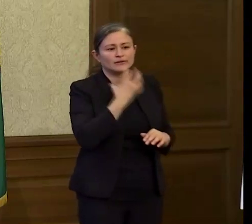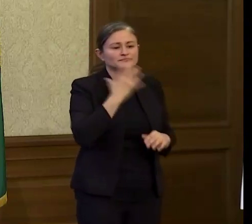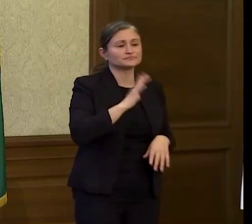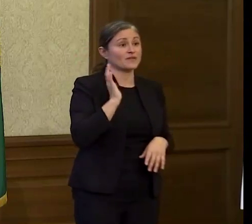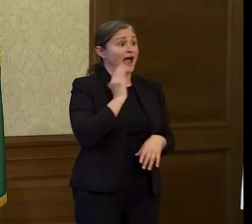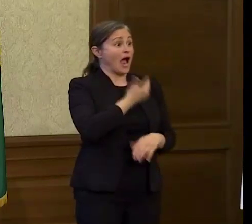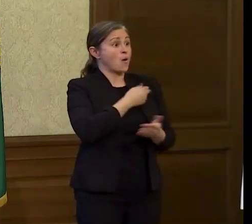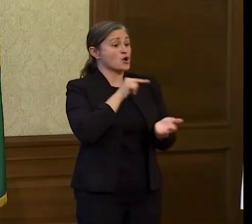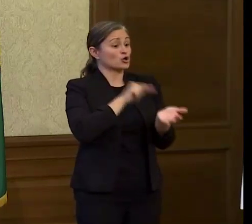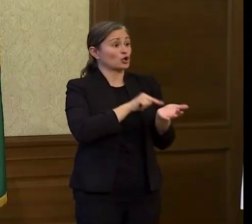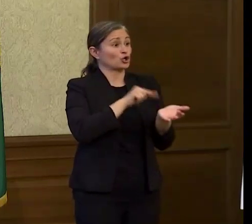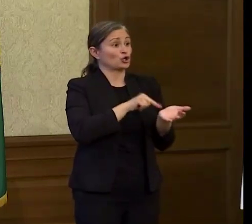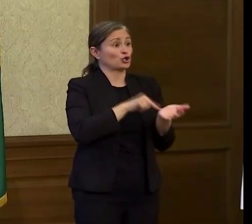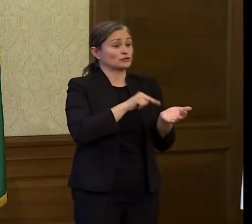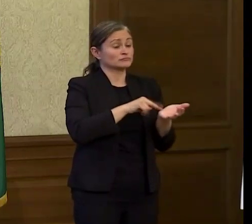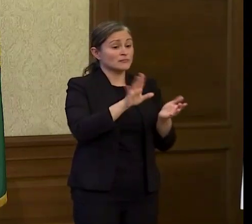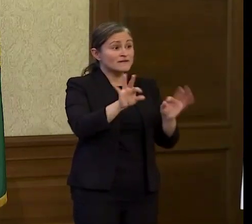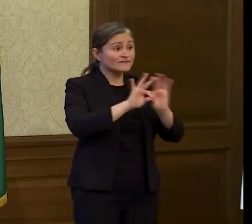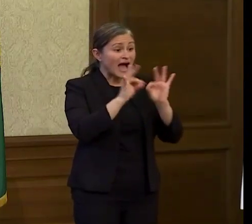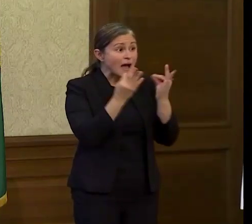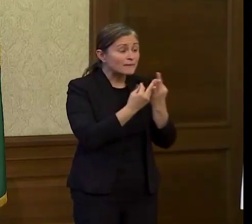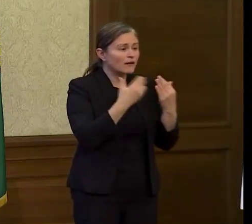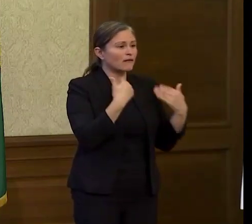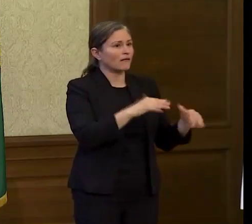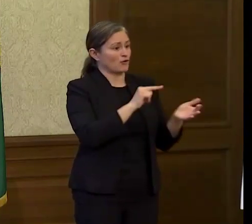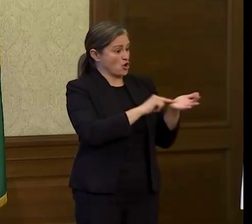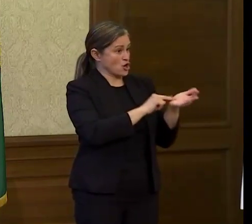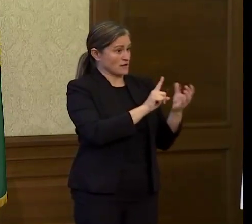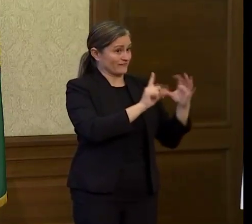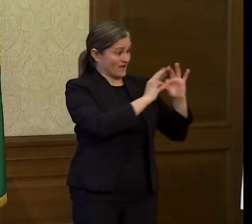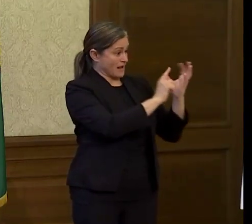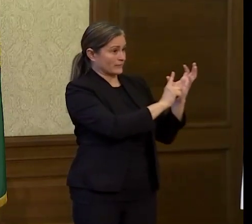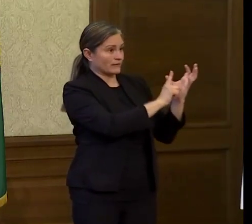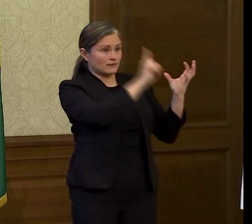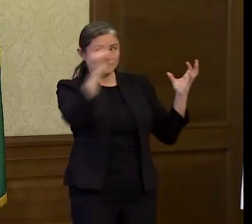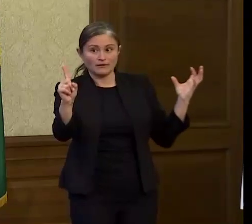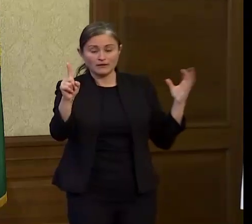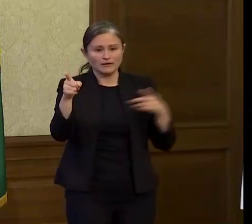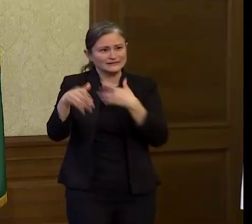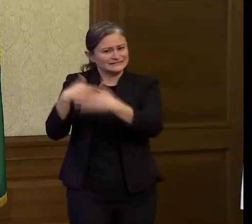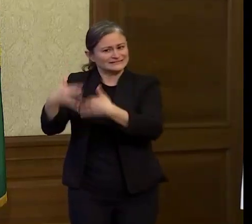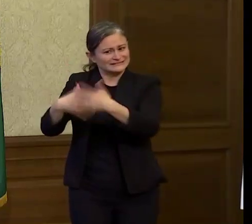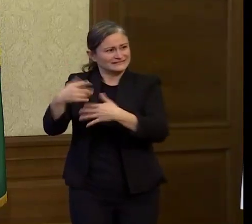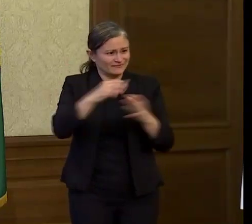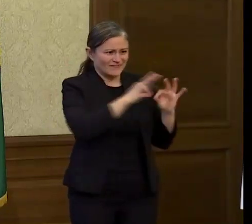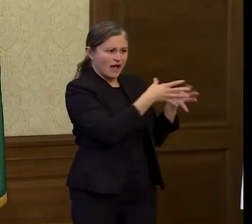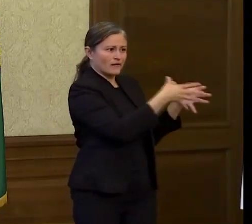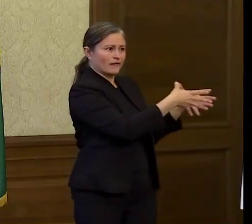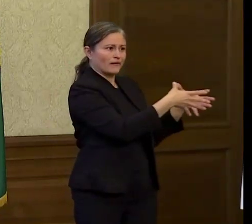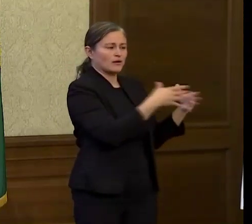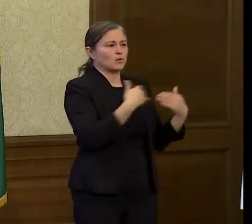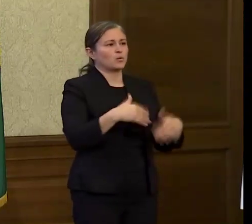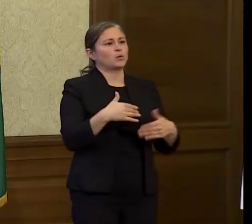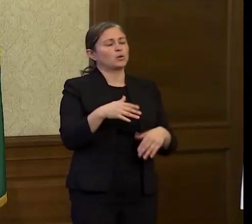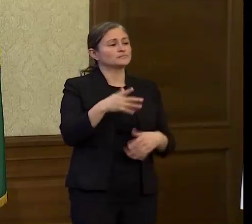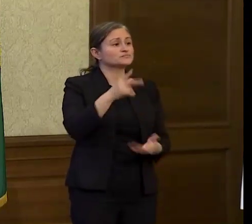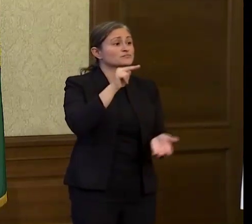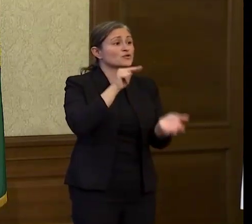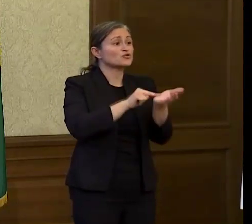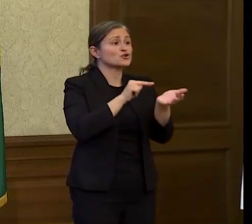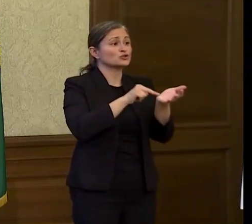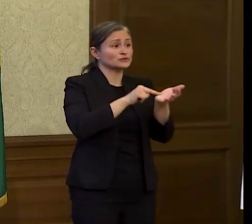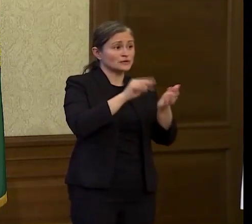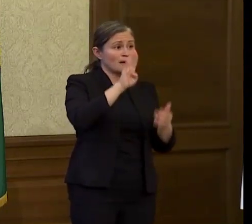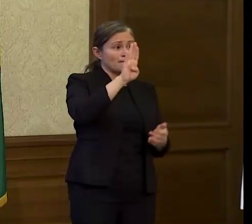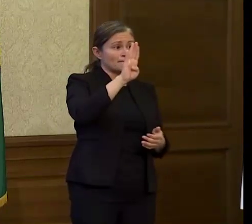families and rushing into this dangerous fray. Nurses like Brandy Nakata, she's a nurse at St.